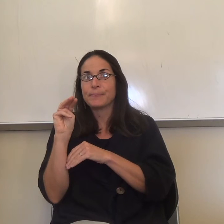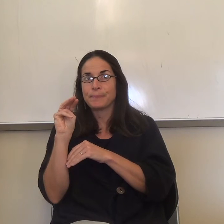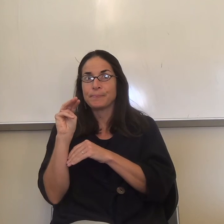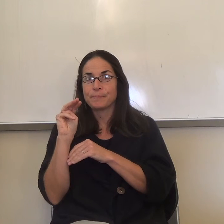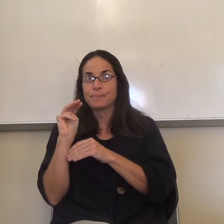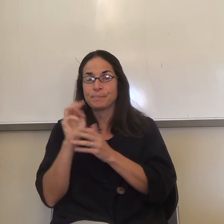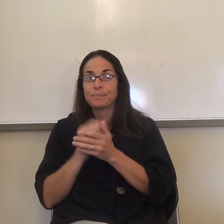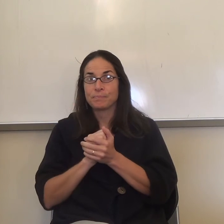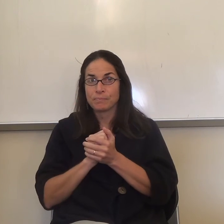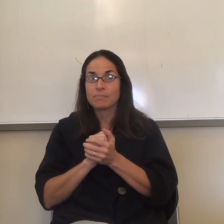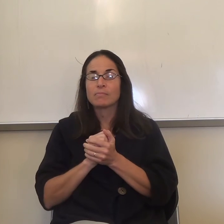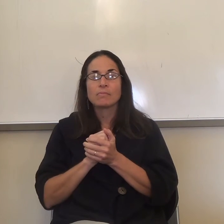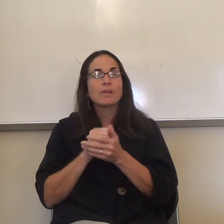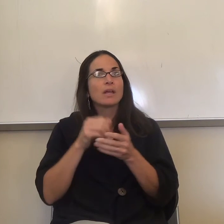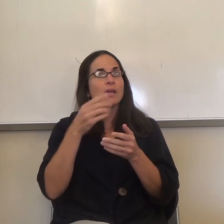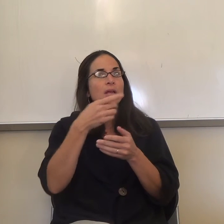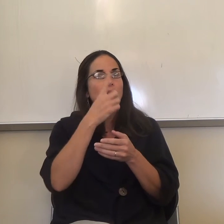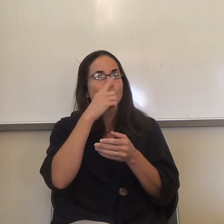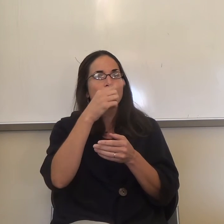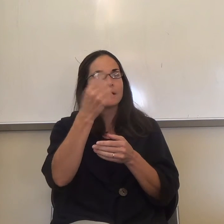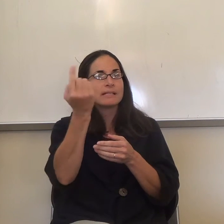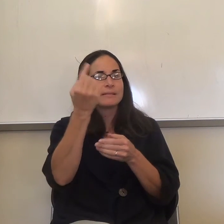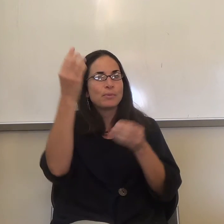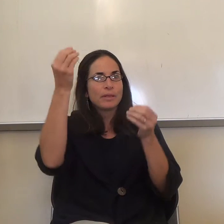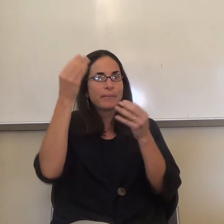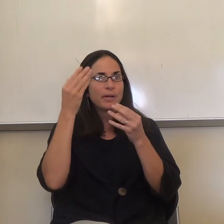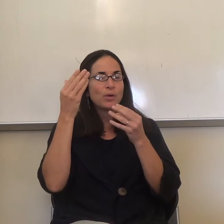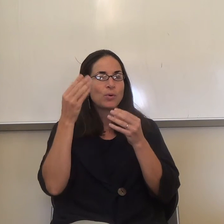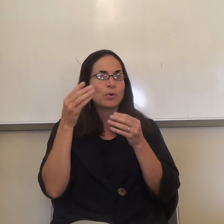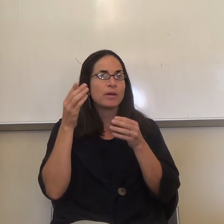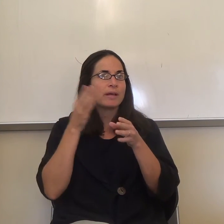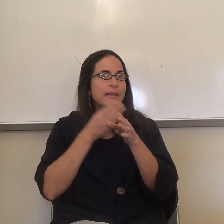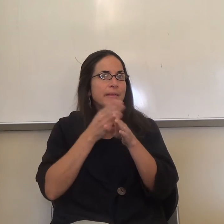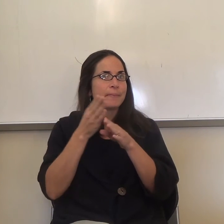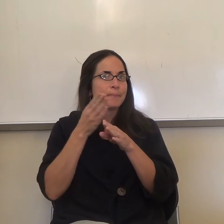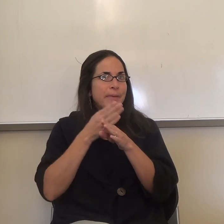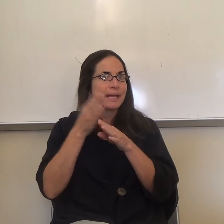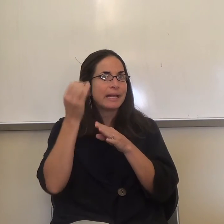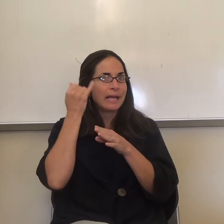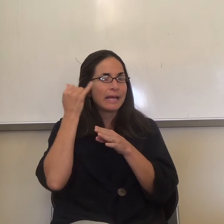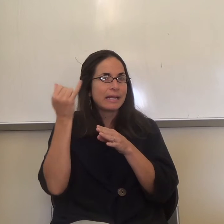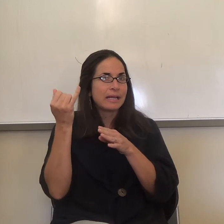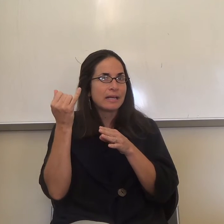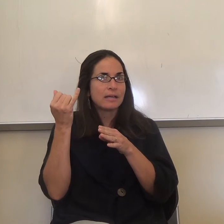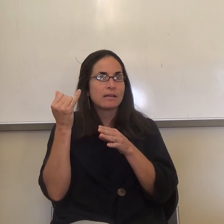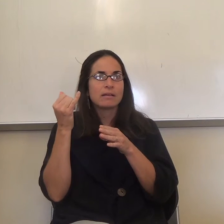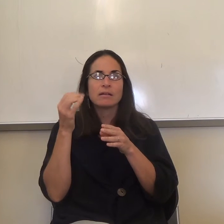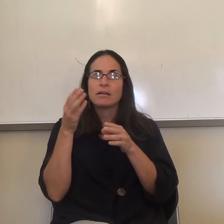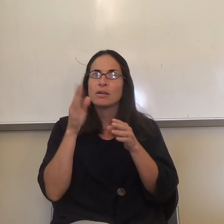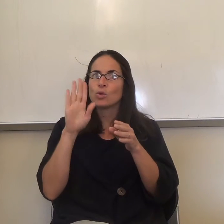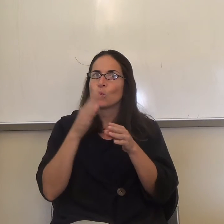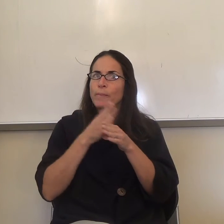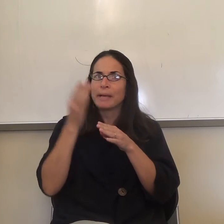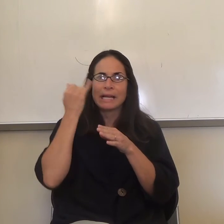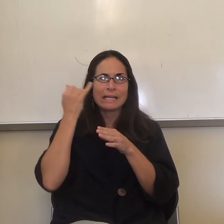if the main idea that this group has up there, is that a complete sentence? No.